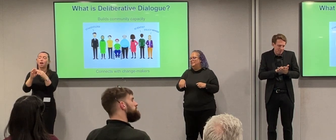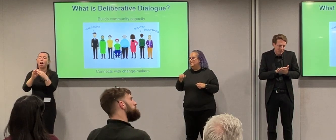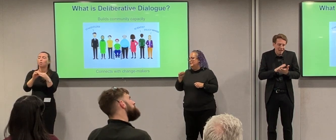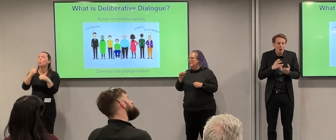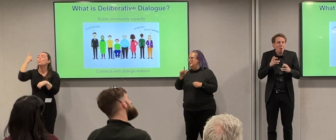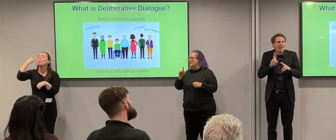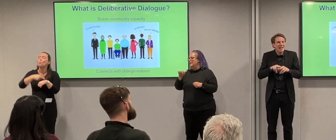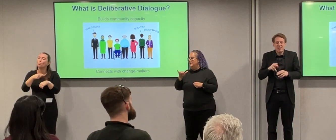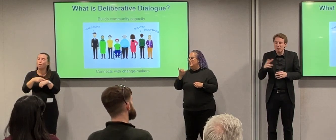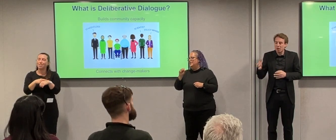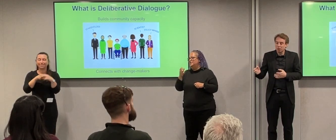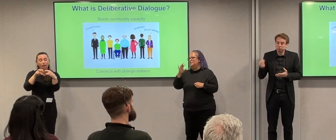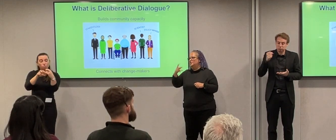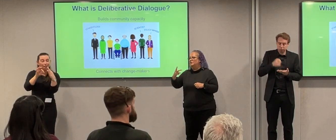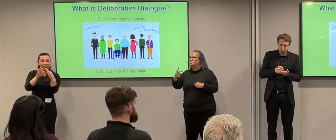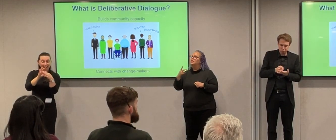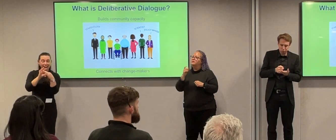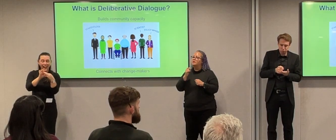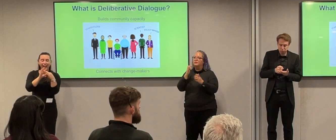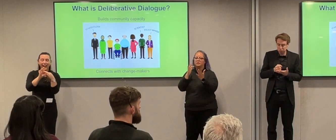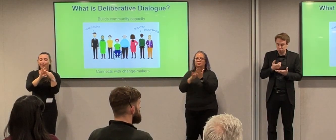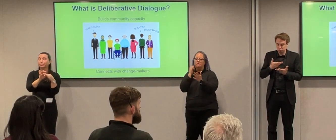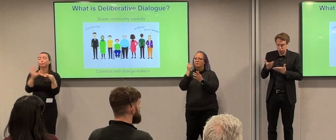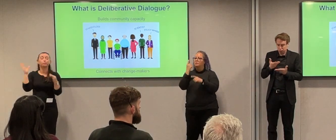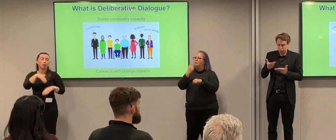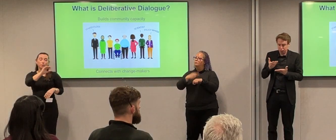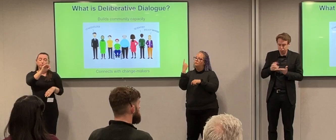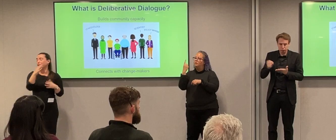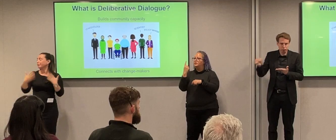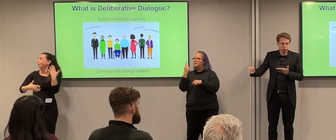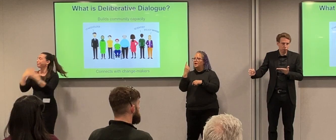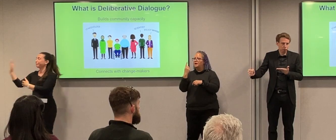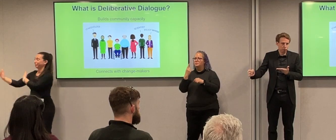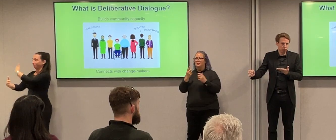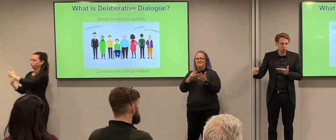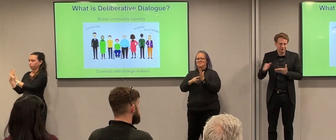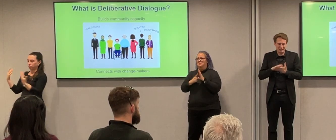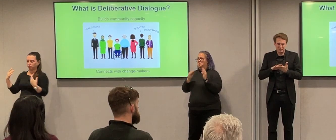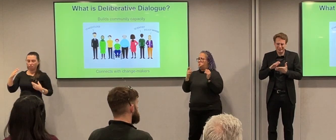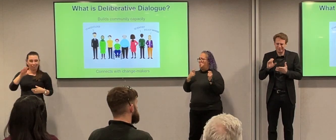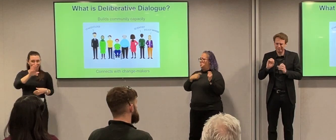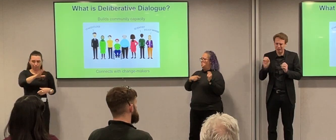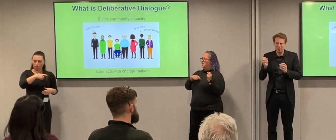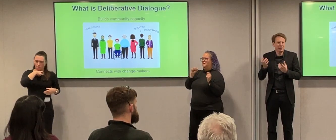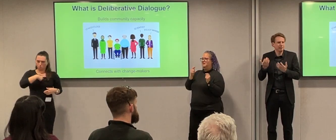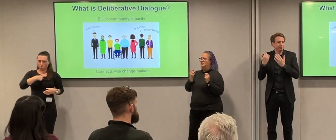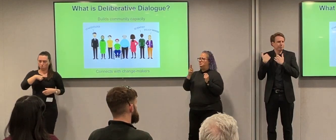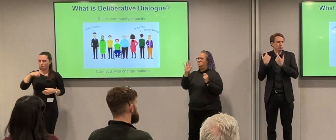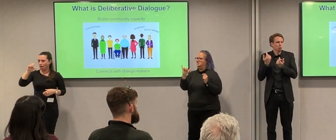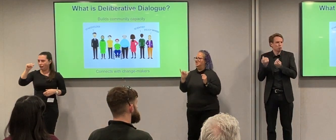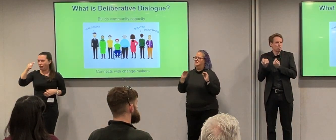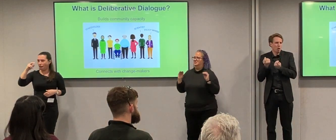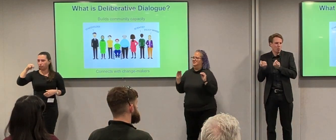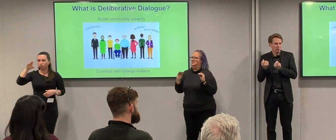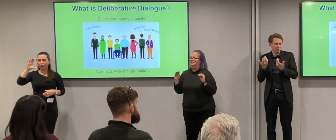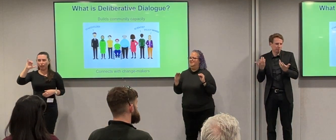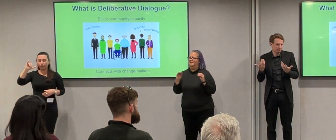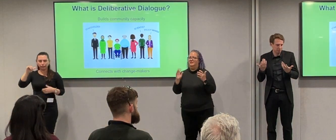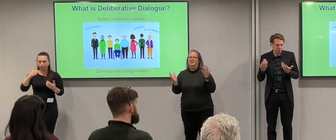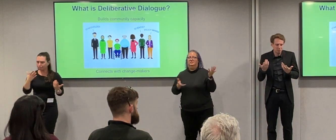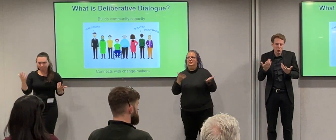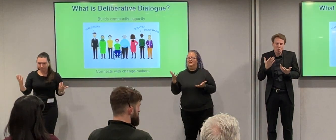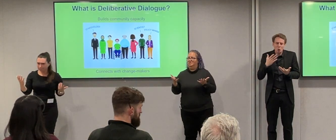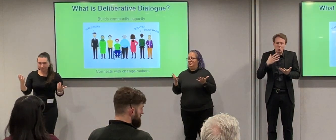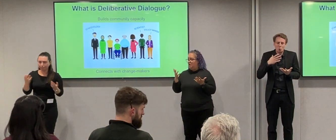one-off extractive kind of way, is that there's no agency. And by connecting them up with people who can actually make change, by which I